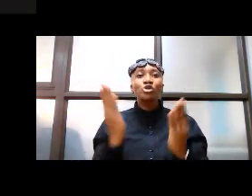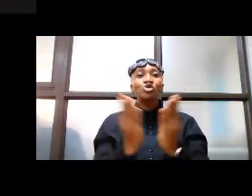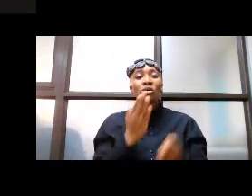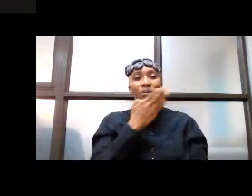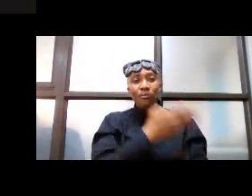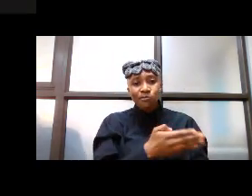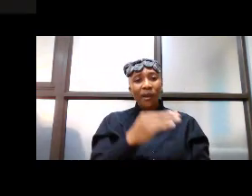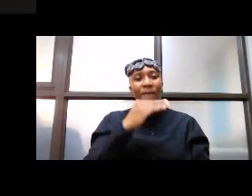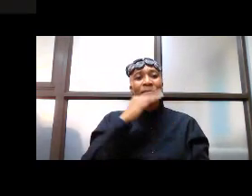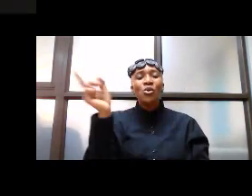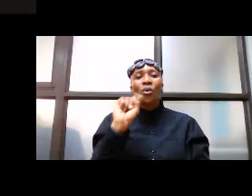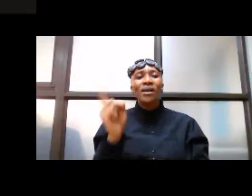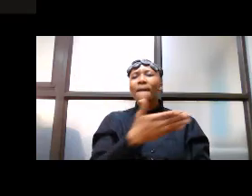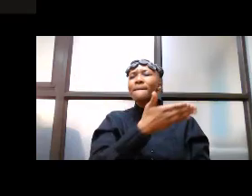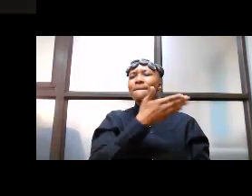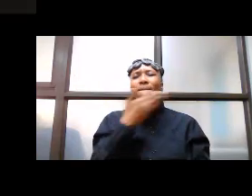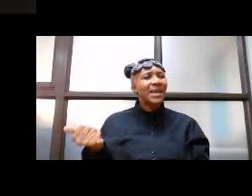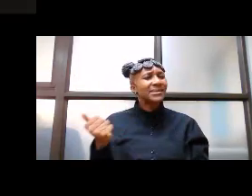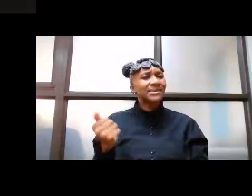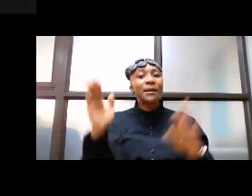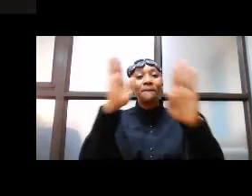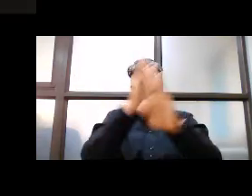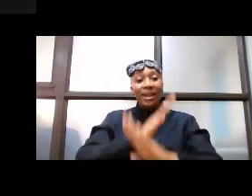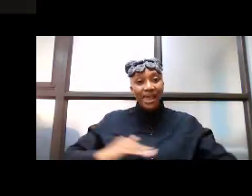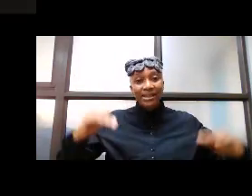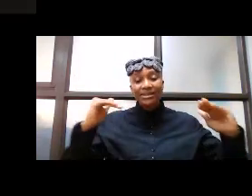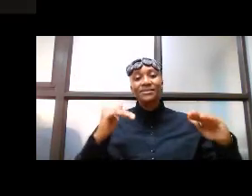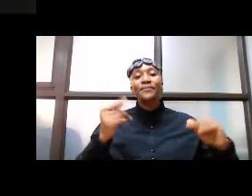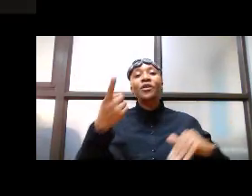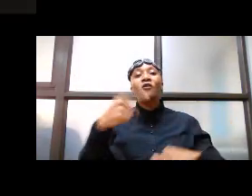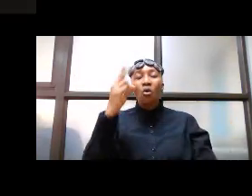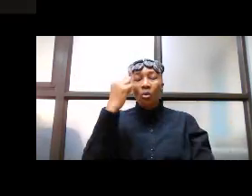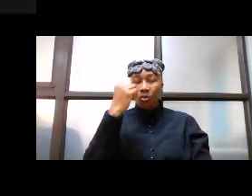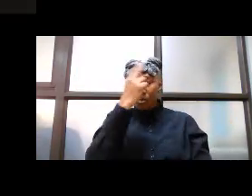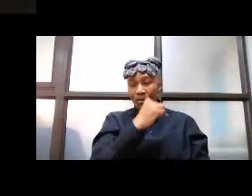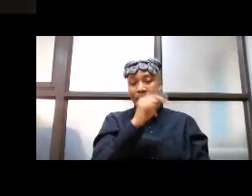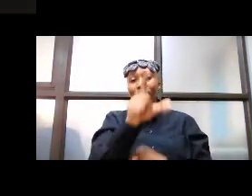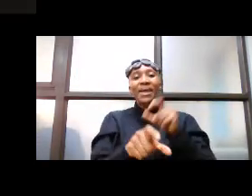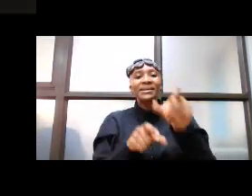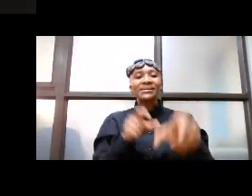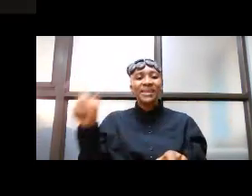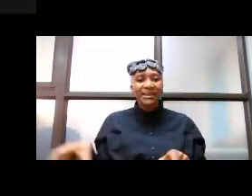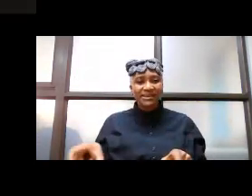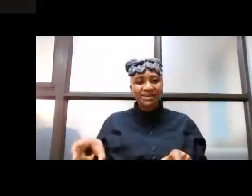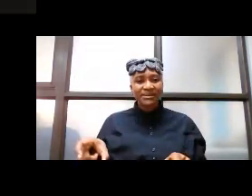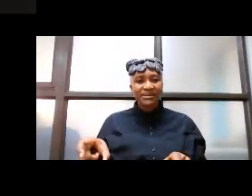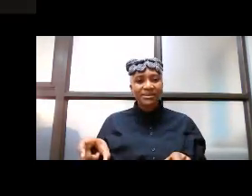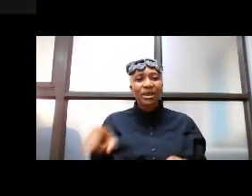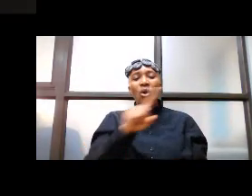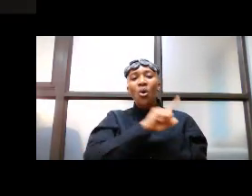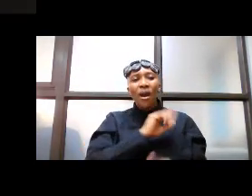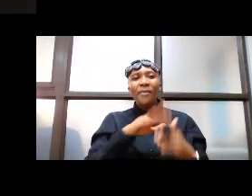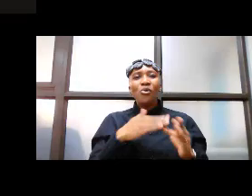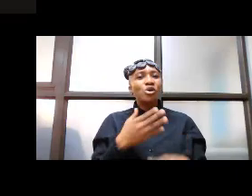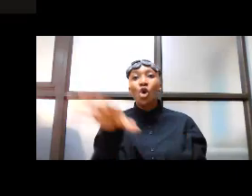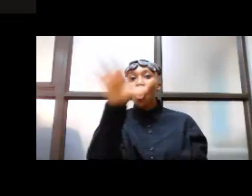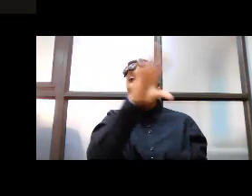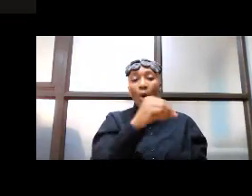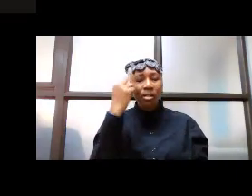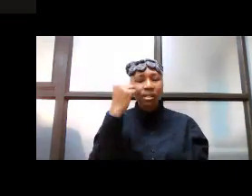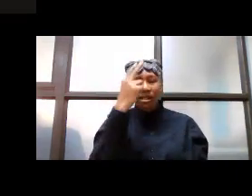best place for visually impaired persons because they all look alike.